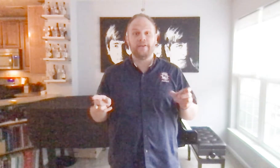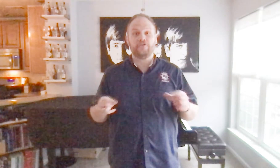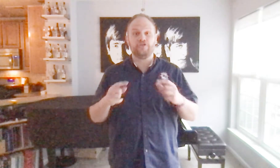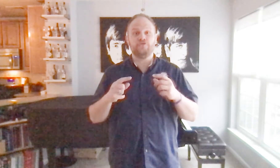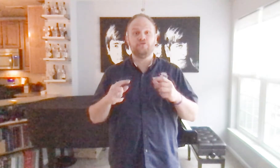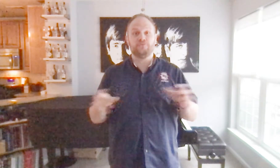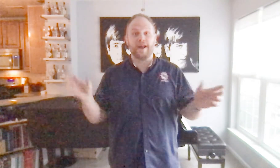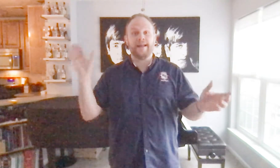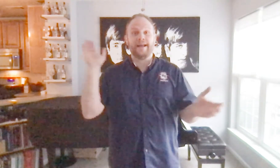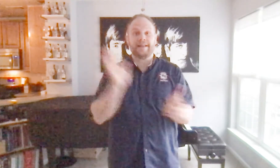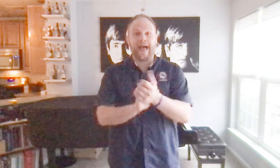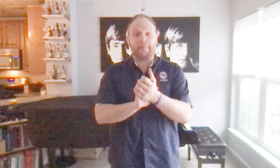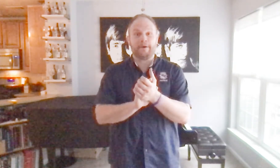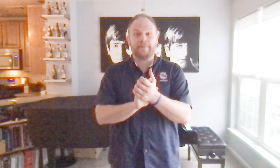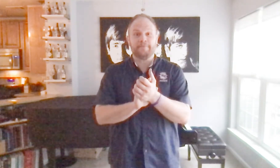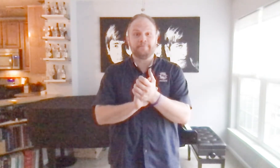1, 2, 3, 4, 1, 2, ready, clap.